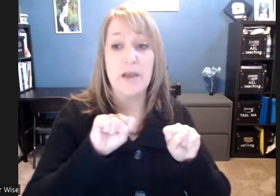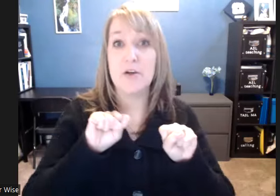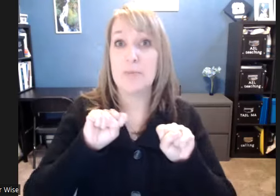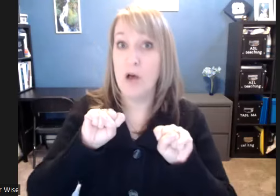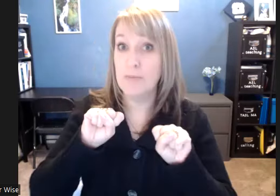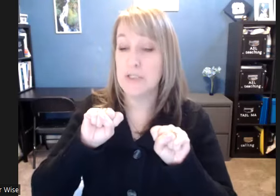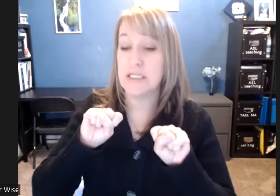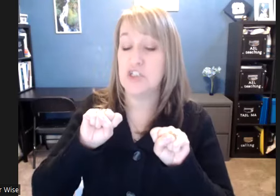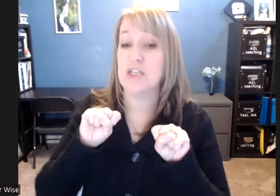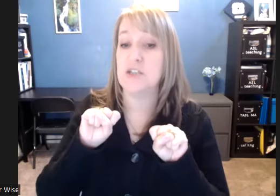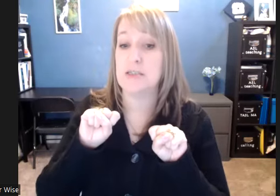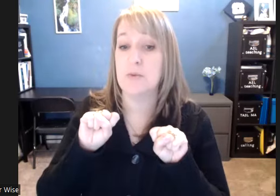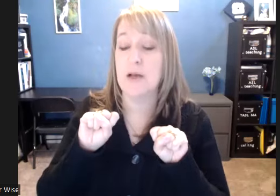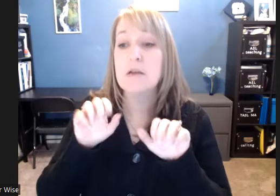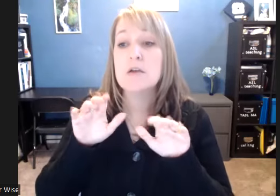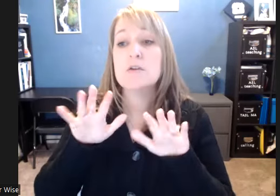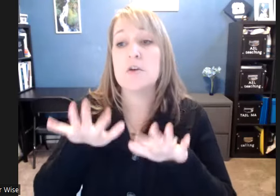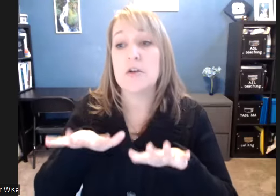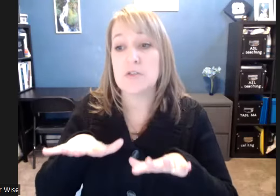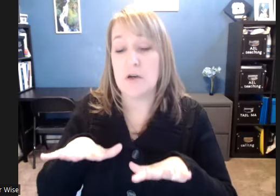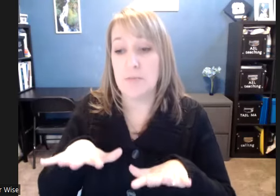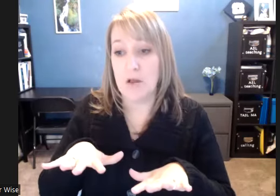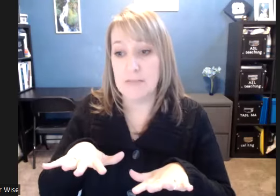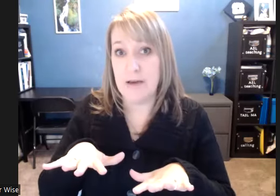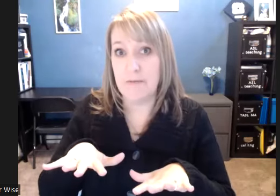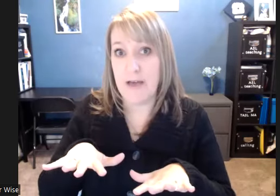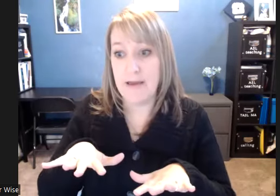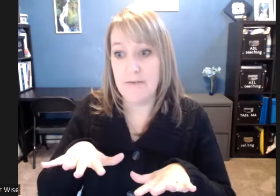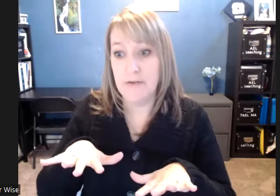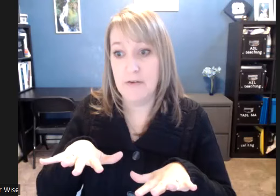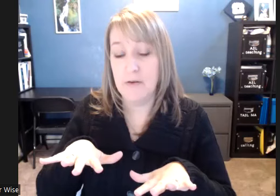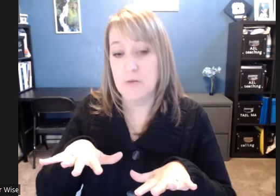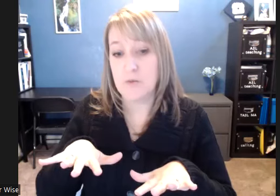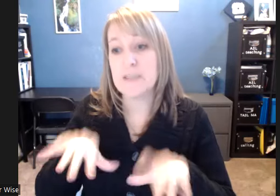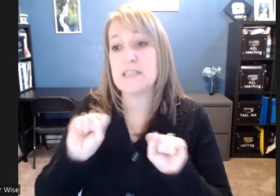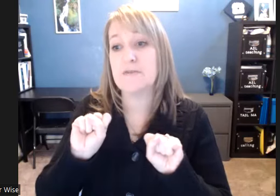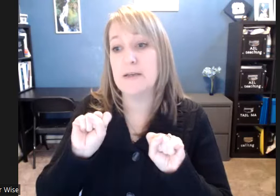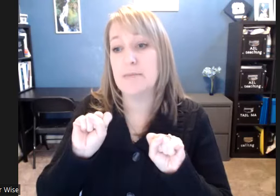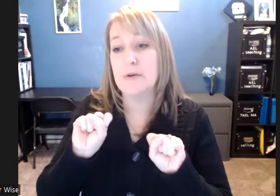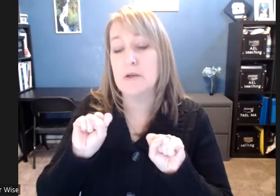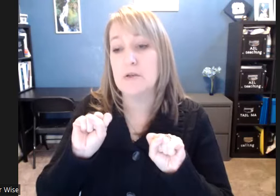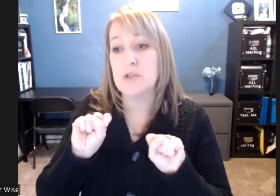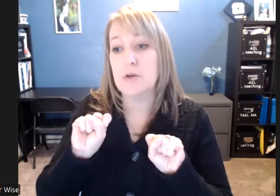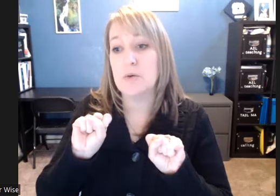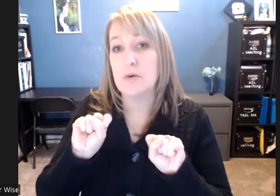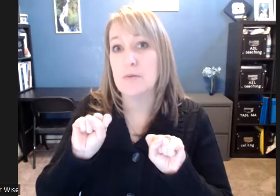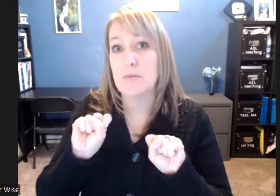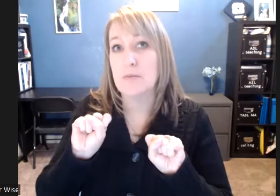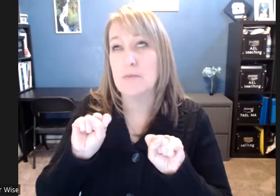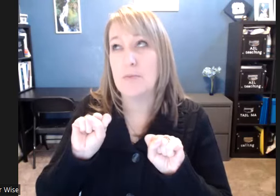and your palm orientation changes as well. So you start palm down 5, wrist flip to